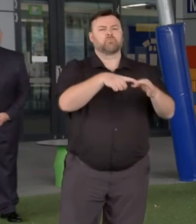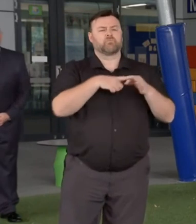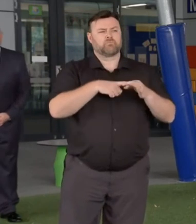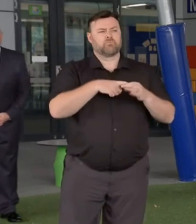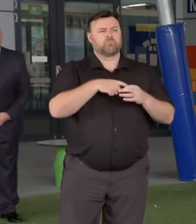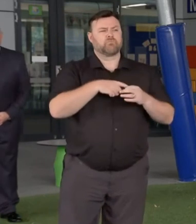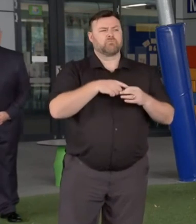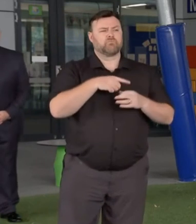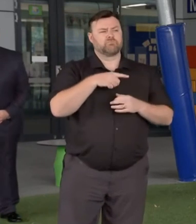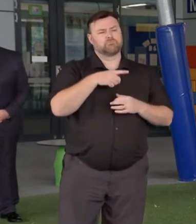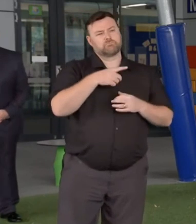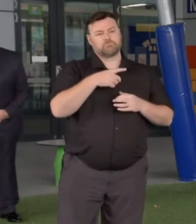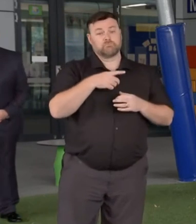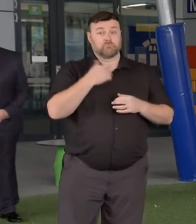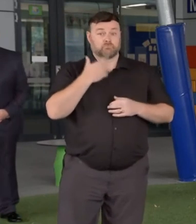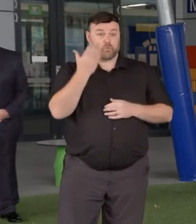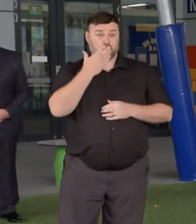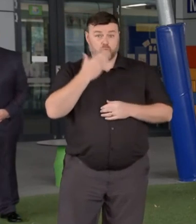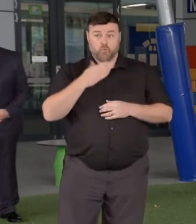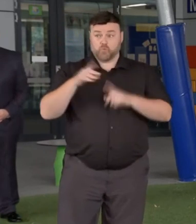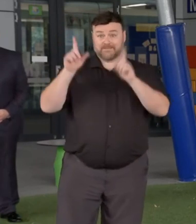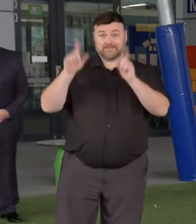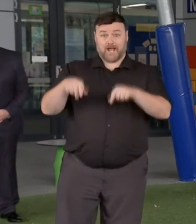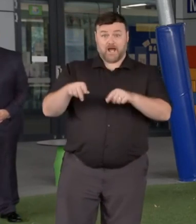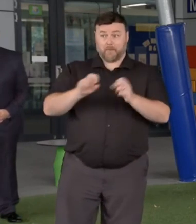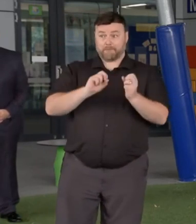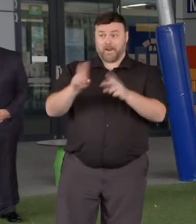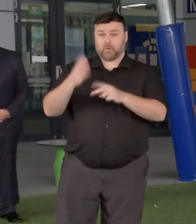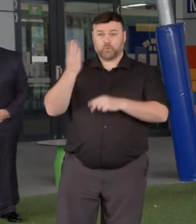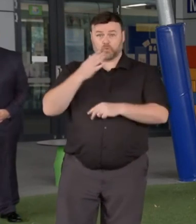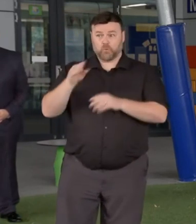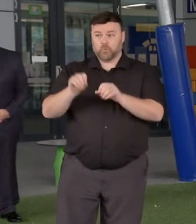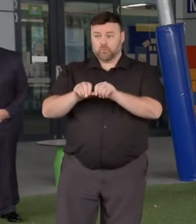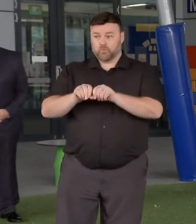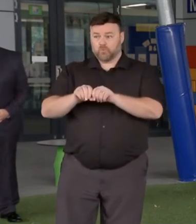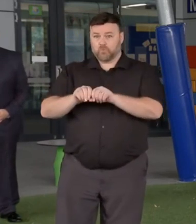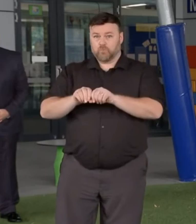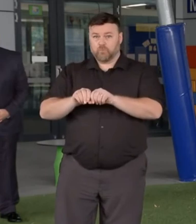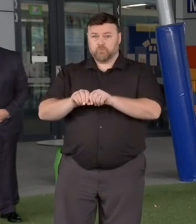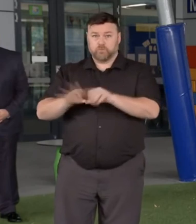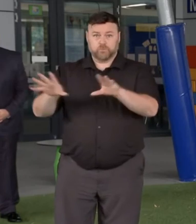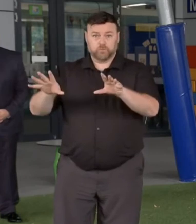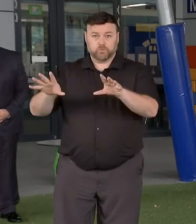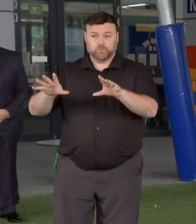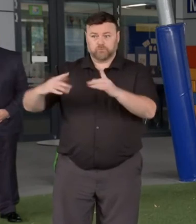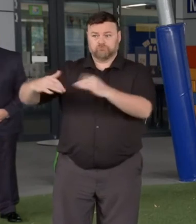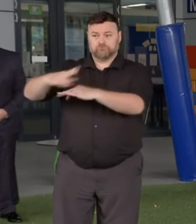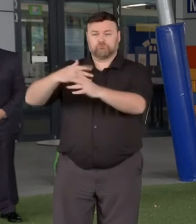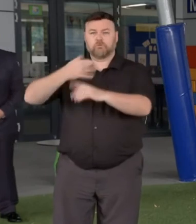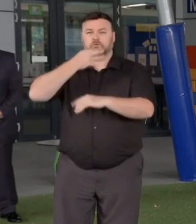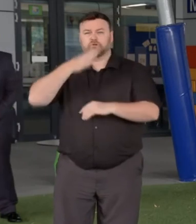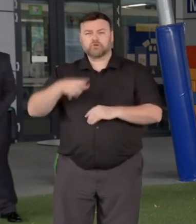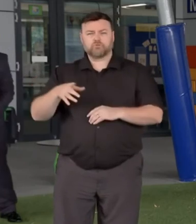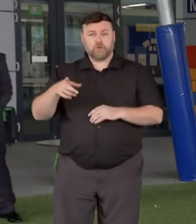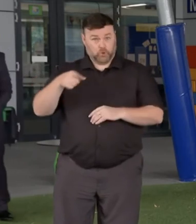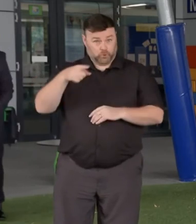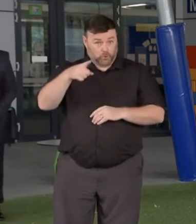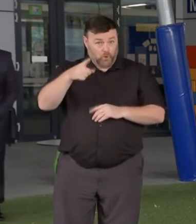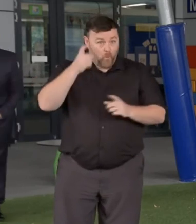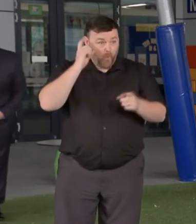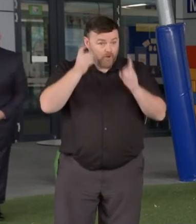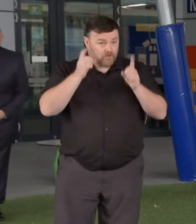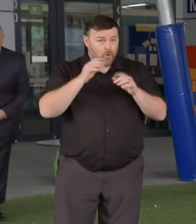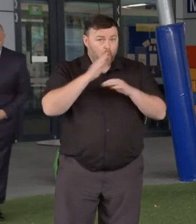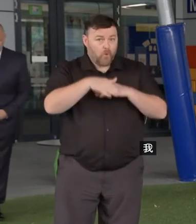cases throughout, when schools do open, that some of the kids end up in hospital? How concerned are you that we will see an increase in the number of children